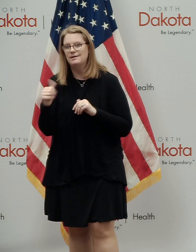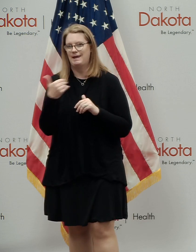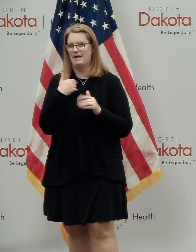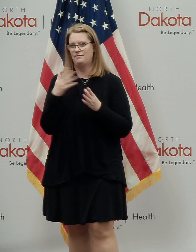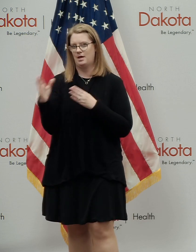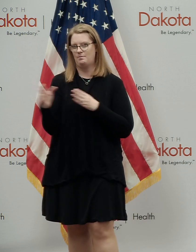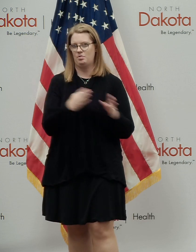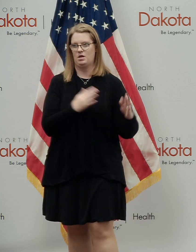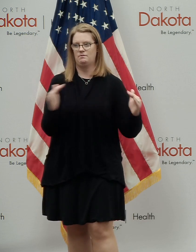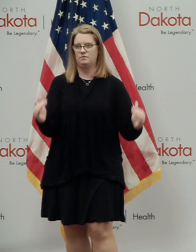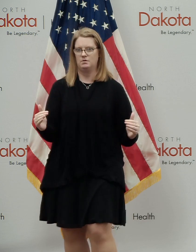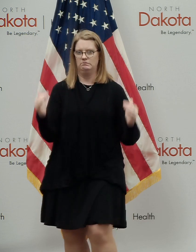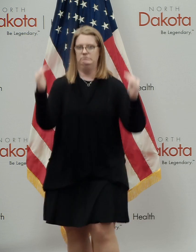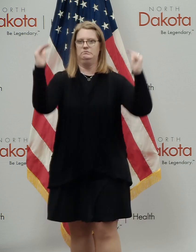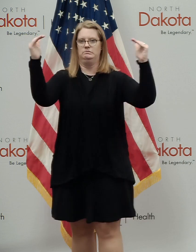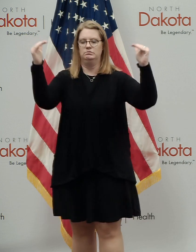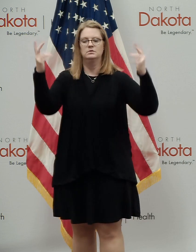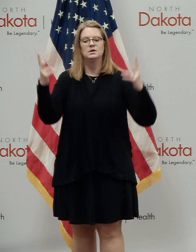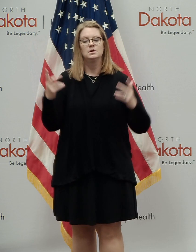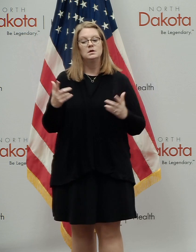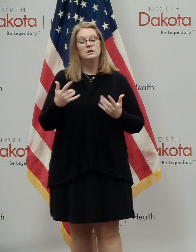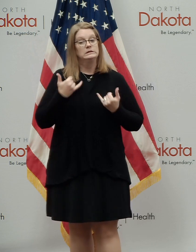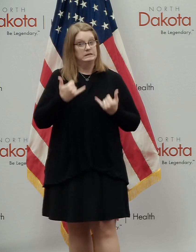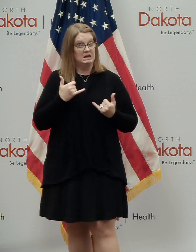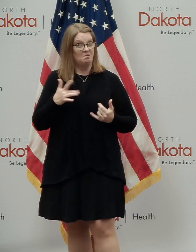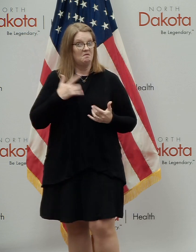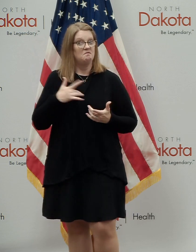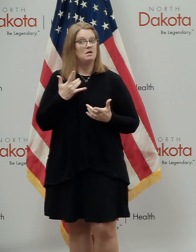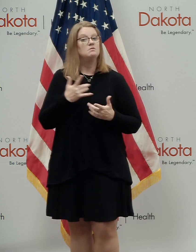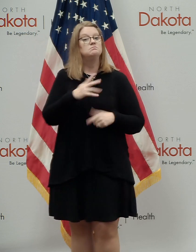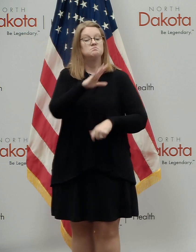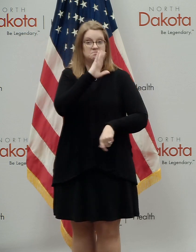plan. We feel that we have capacity in the state today,